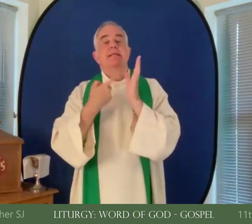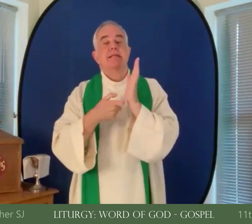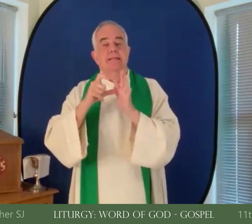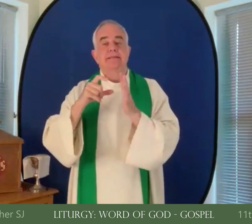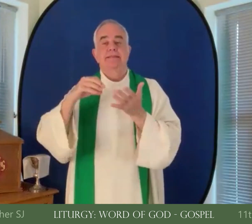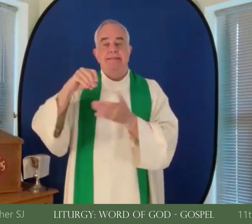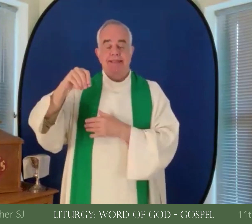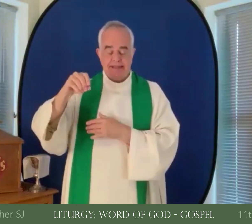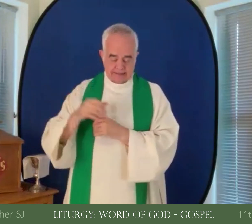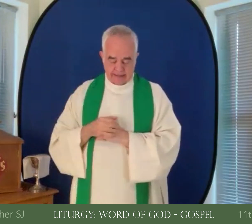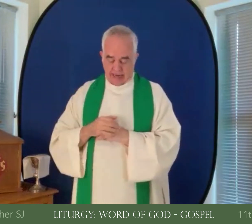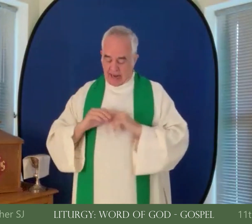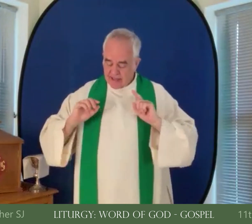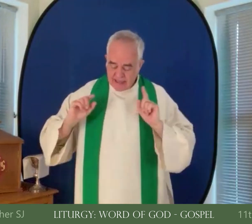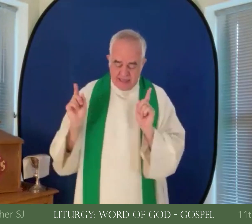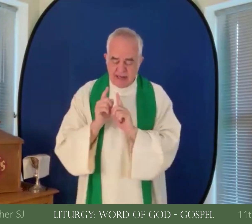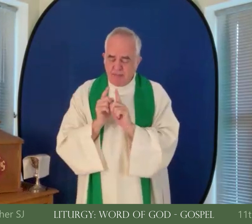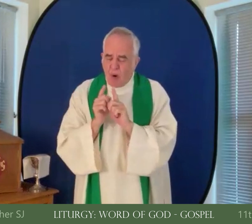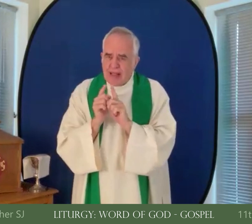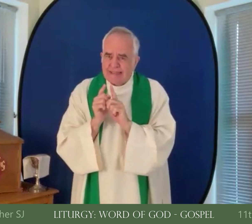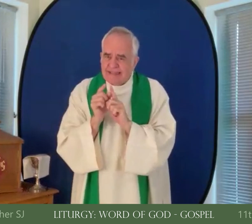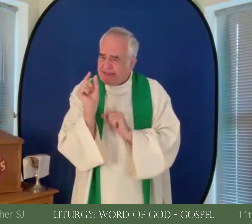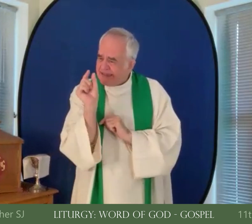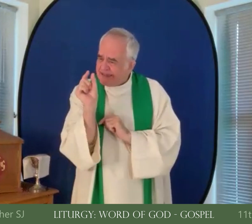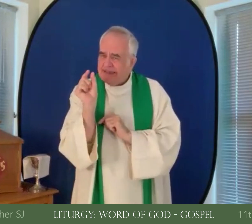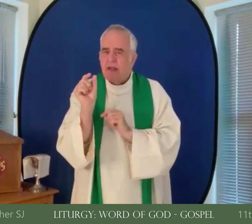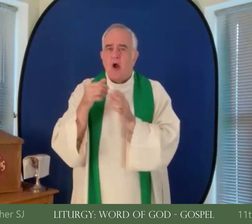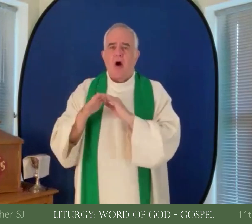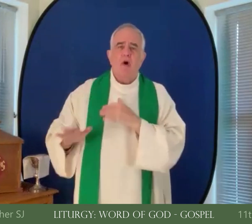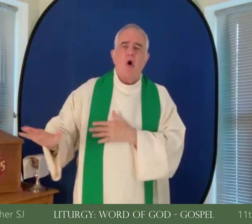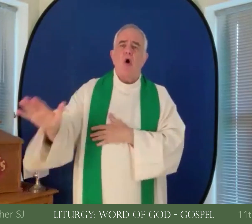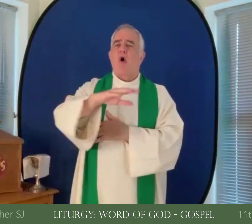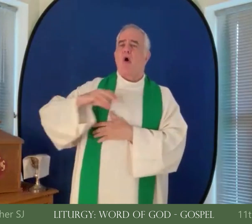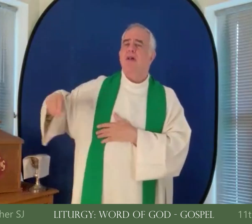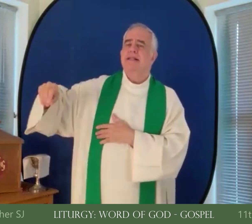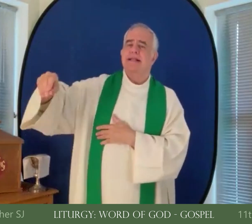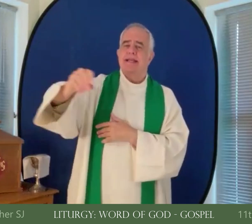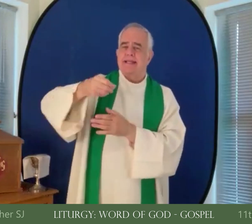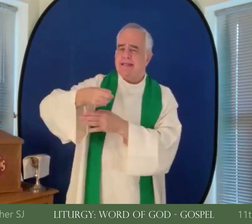Mustard seed, the smallest of all